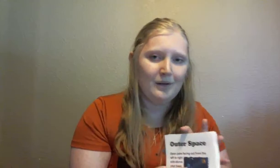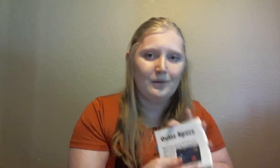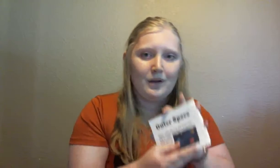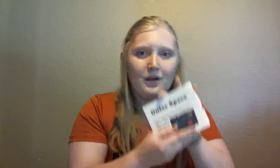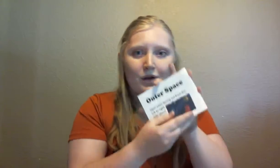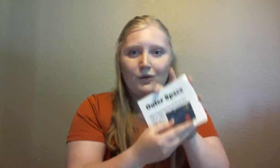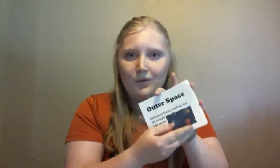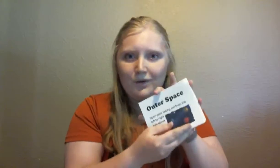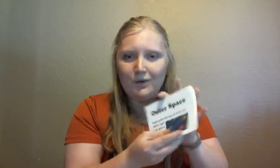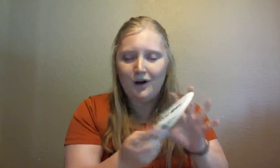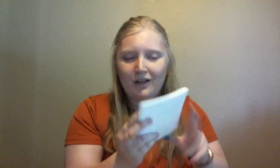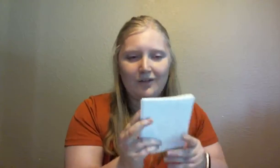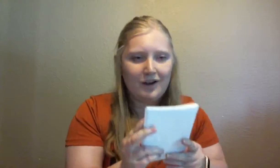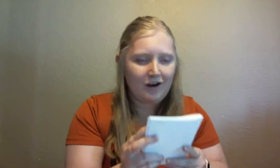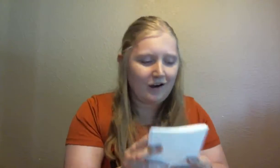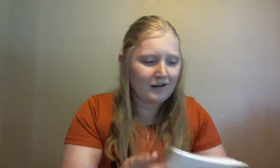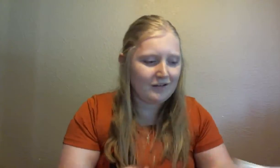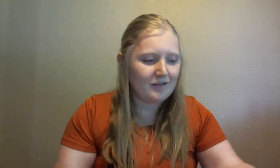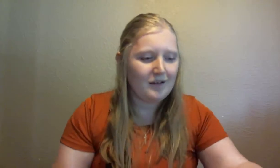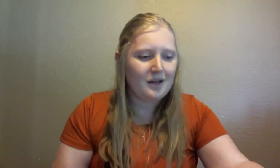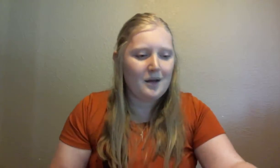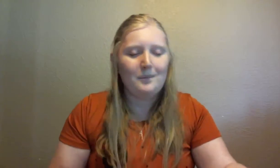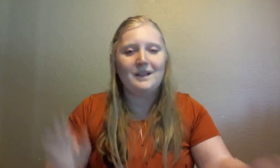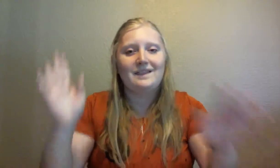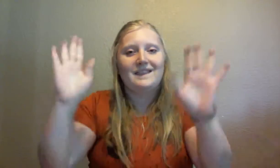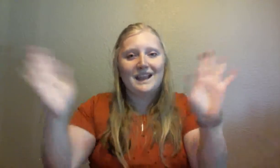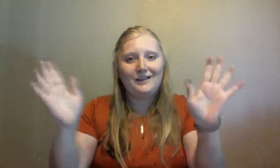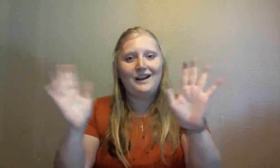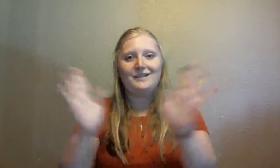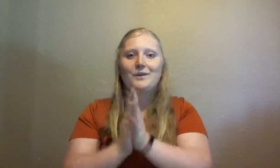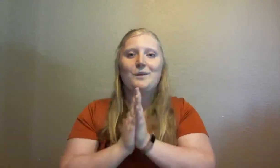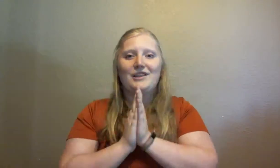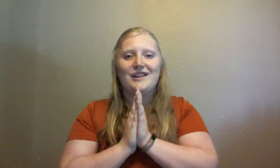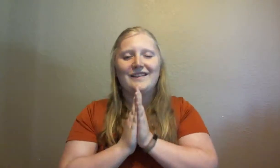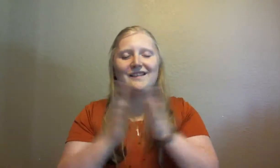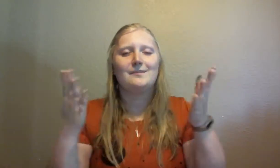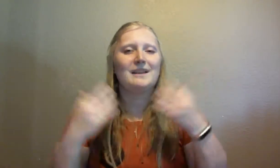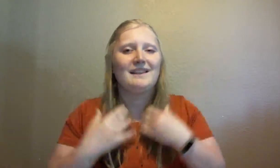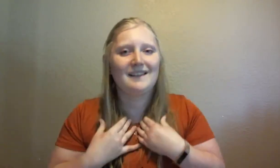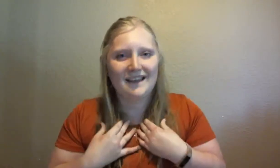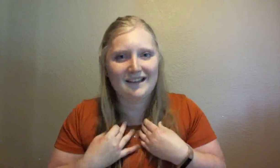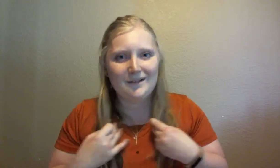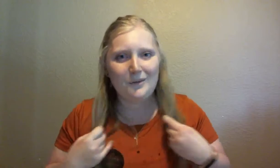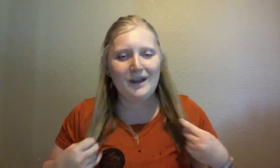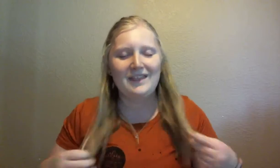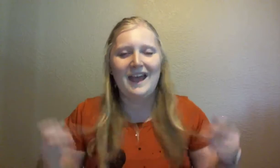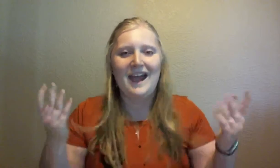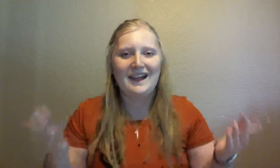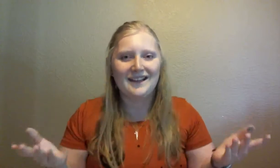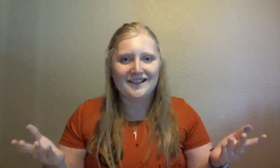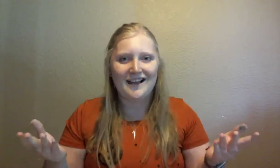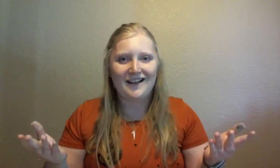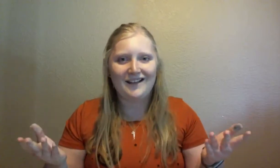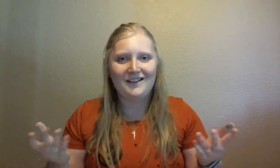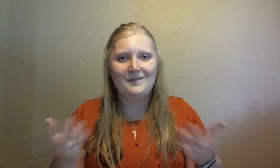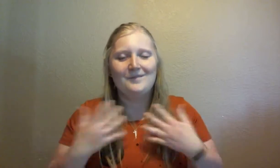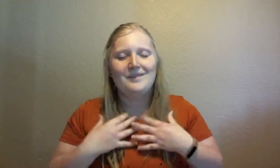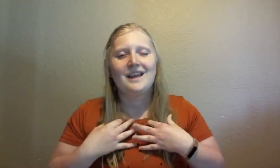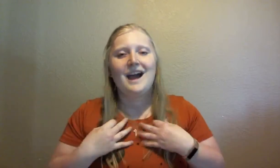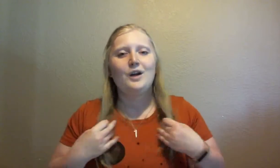and review all of the cards. But thank you guys for watching. This has been Liz with ASL. I hope